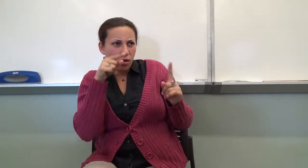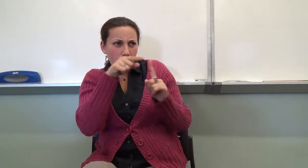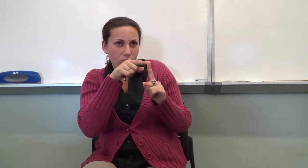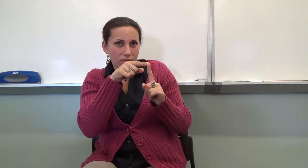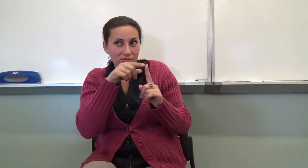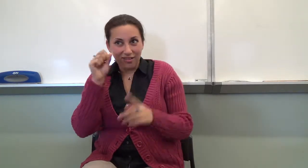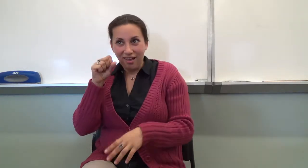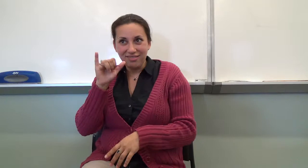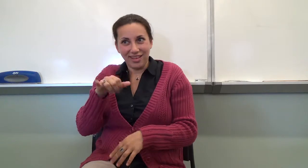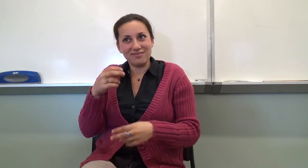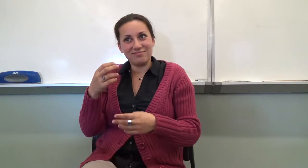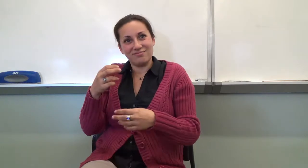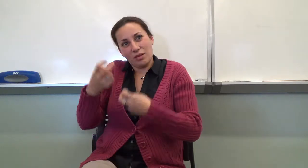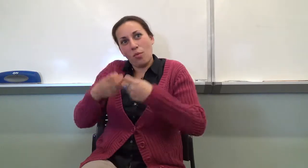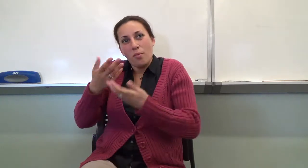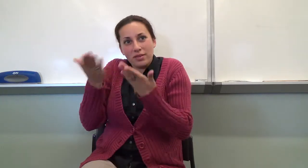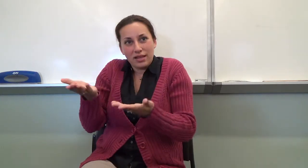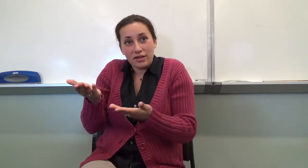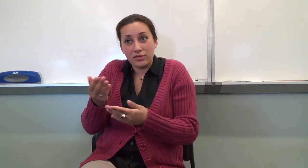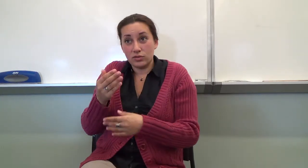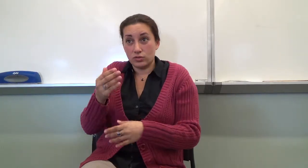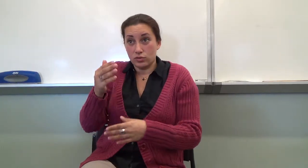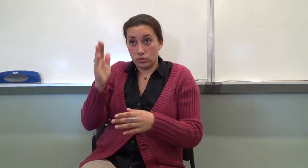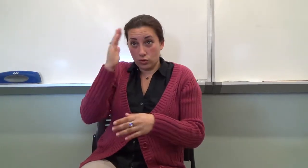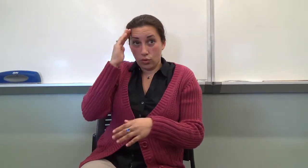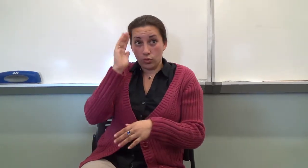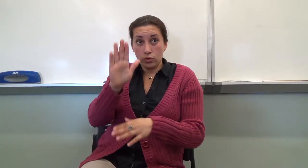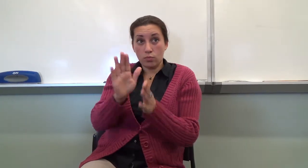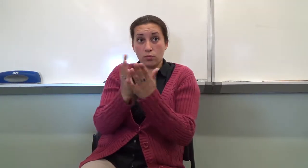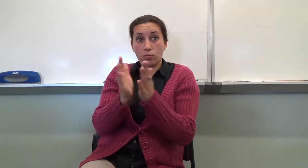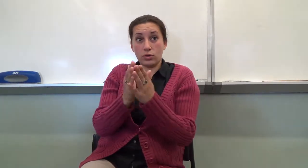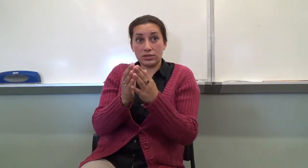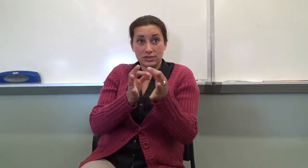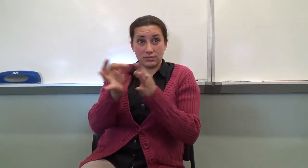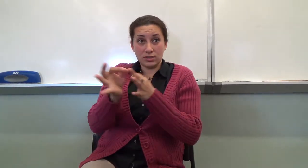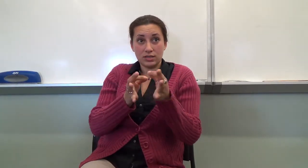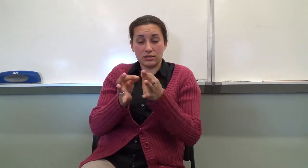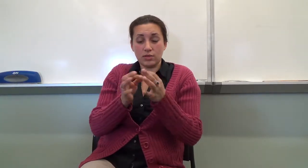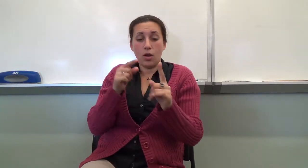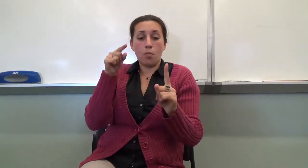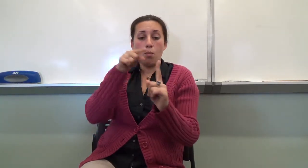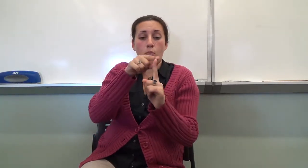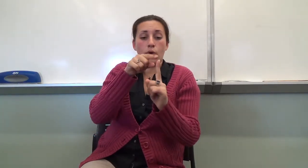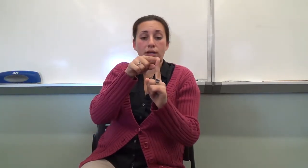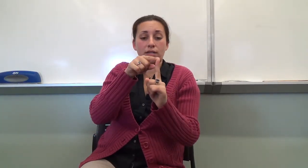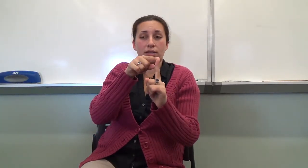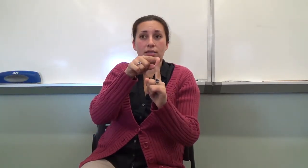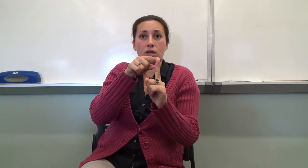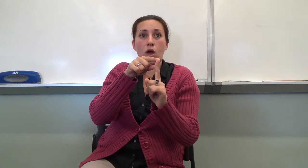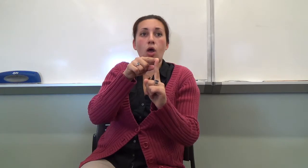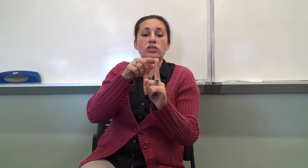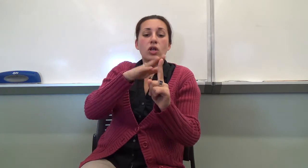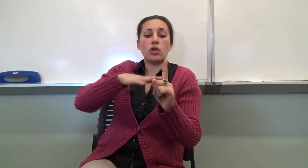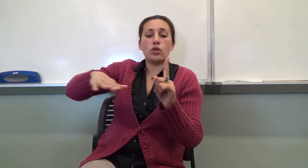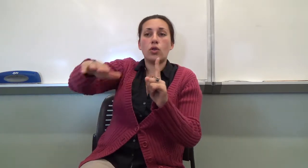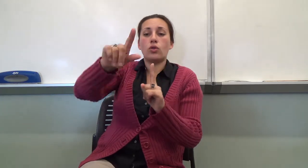problem. You want to know what your book says? A point is a specific location in space.